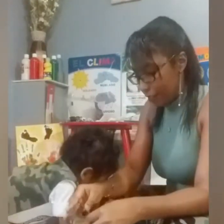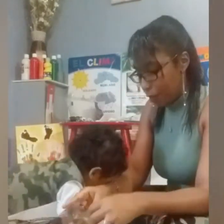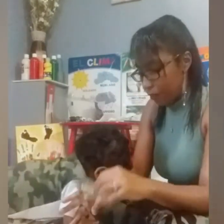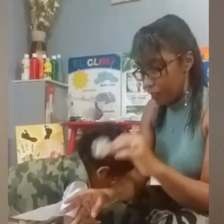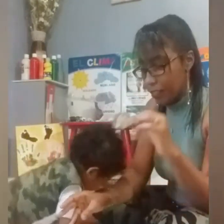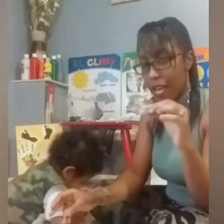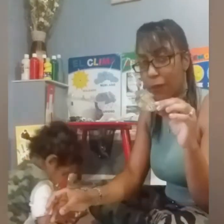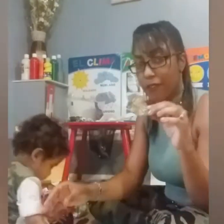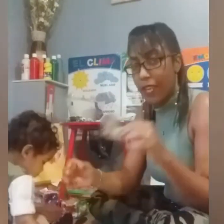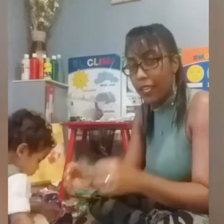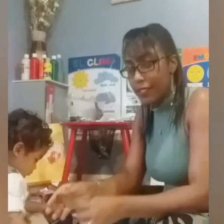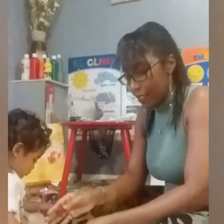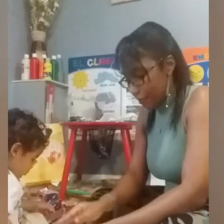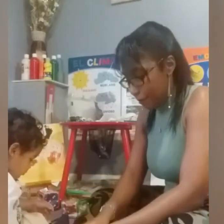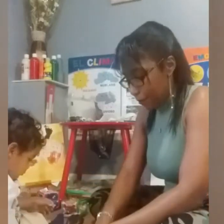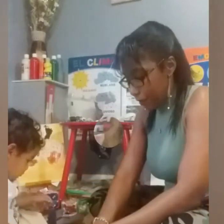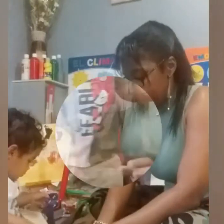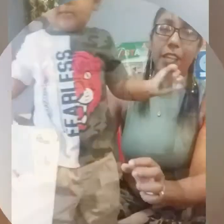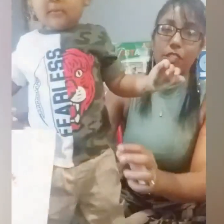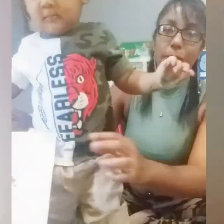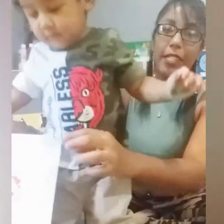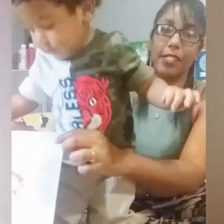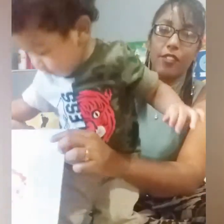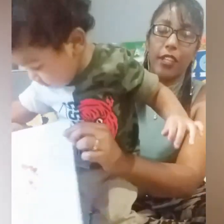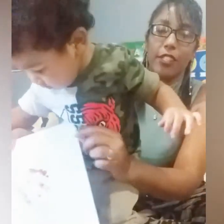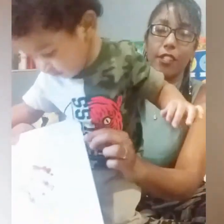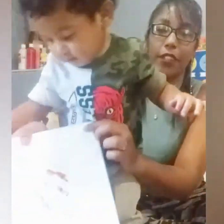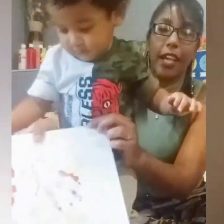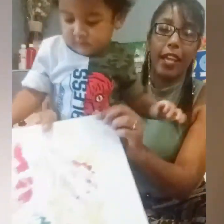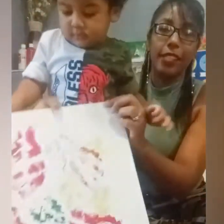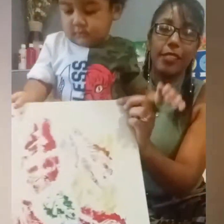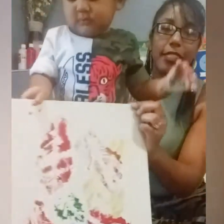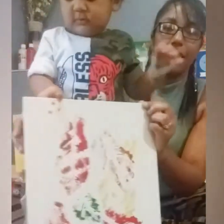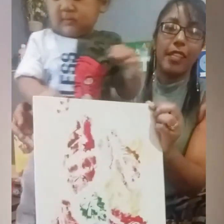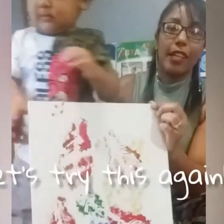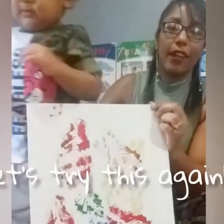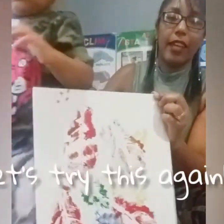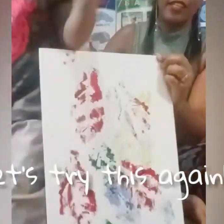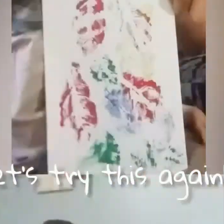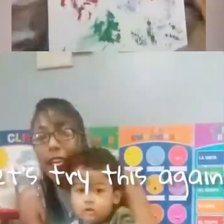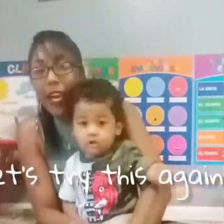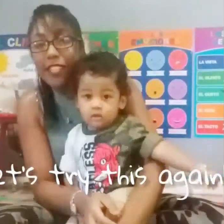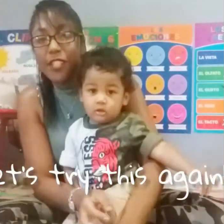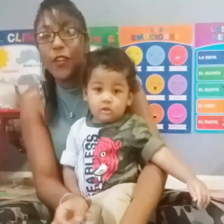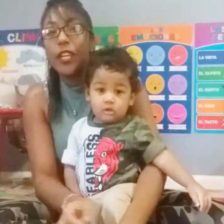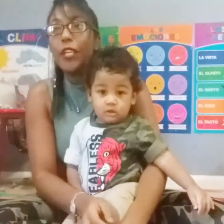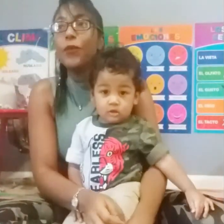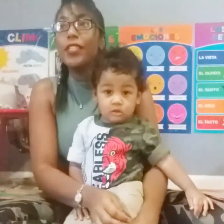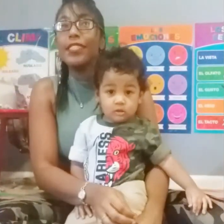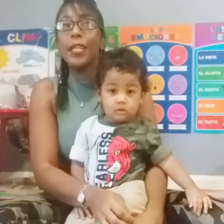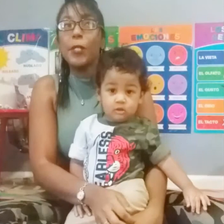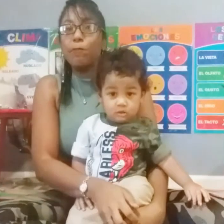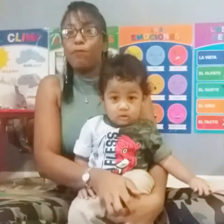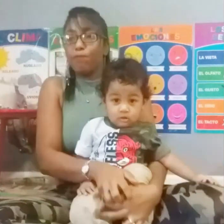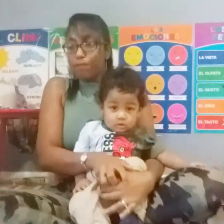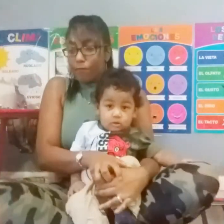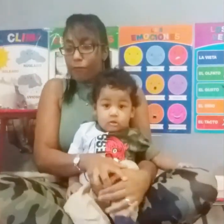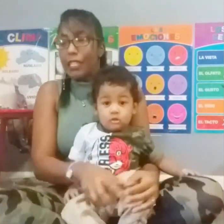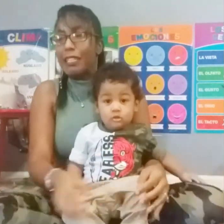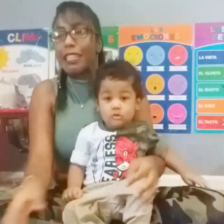over to the side with the veins. Here's our masterpiece he's trying to show you guys. Alright guys, so it was a